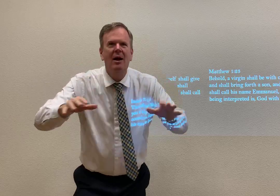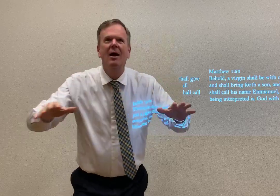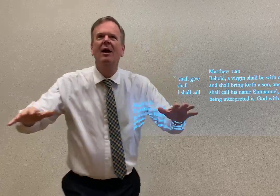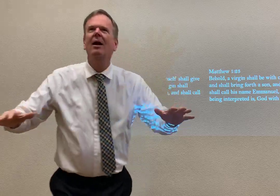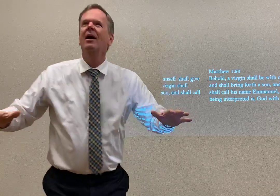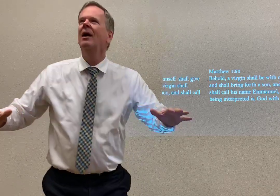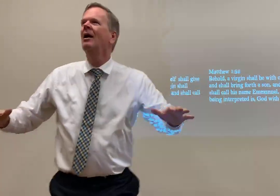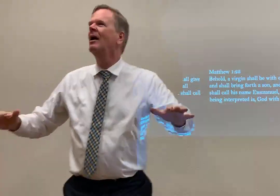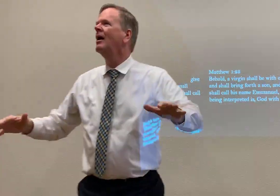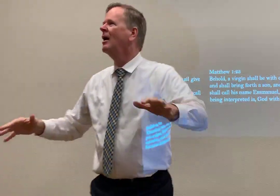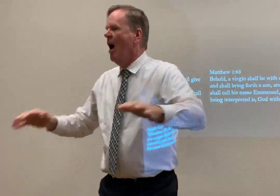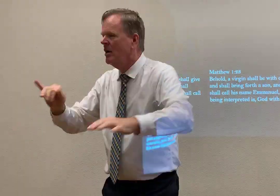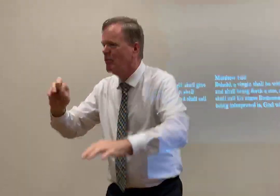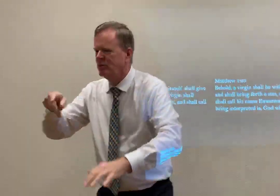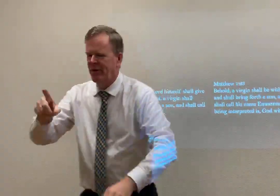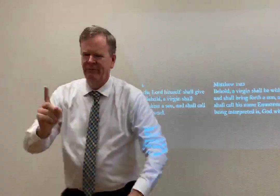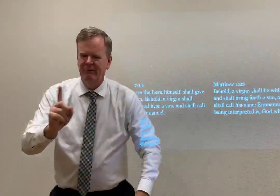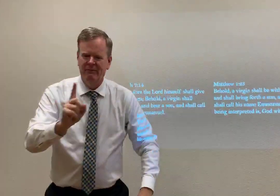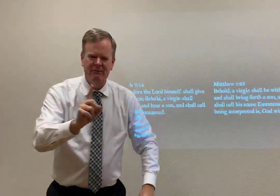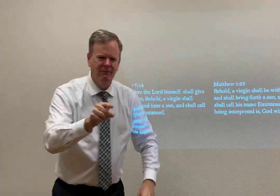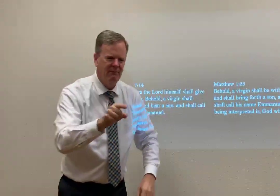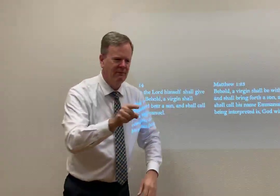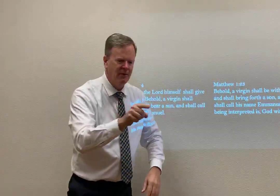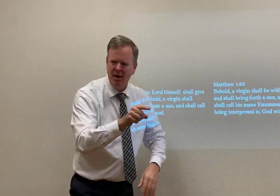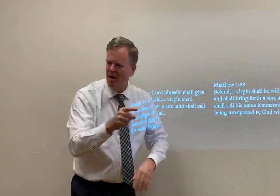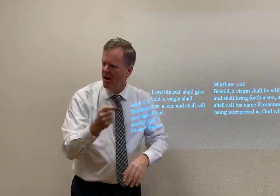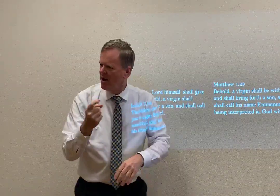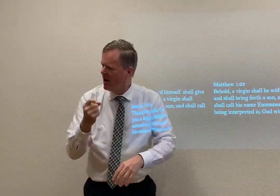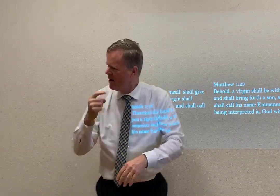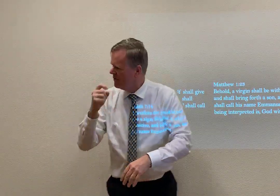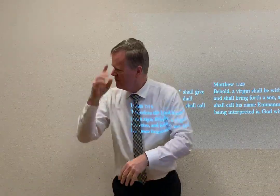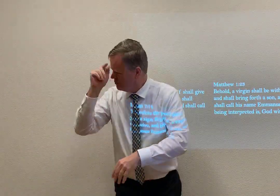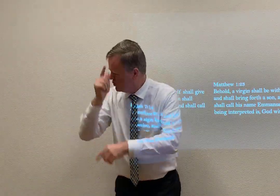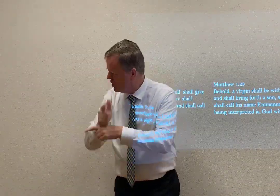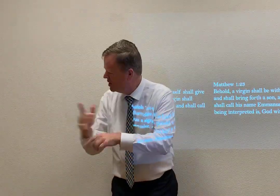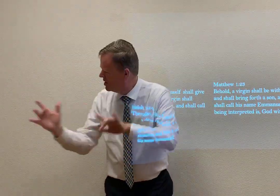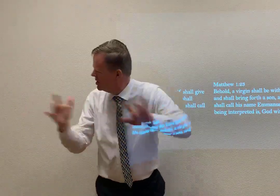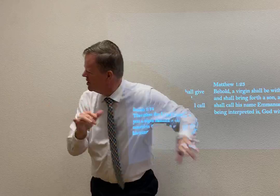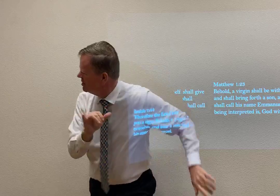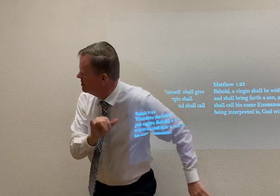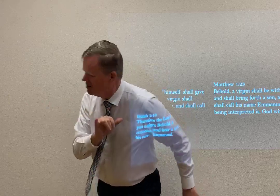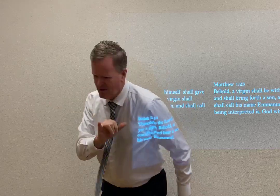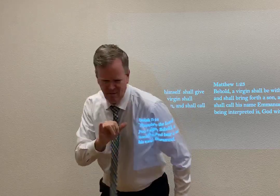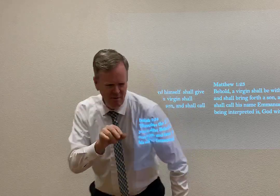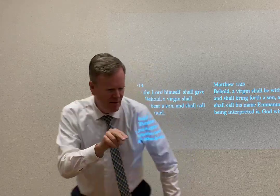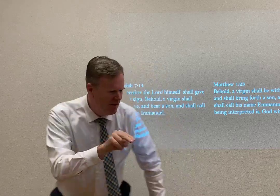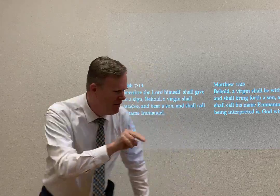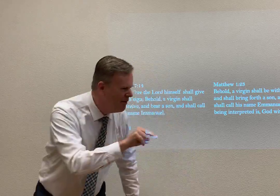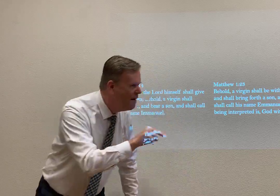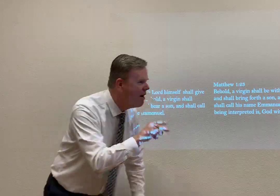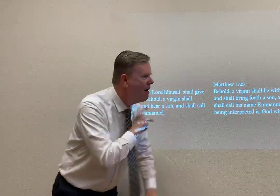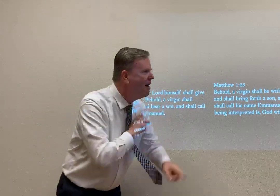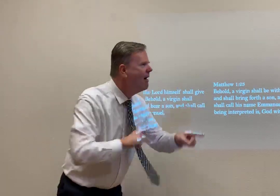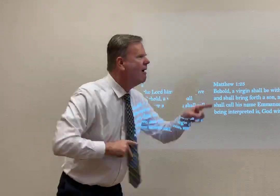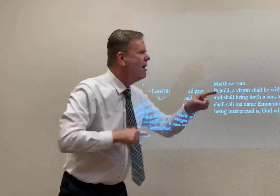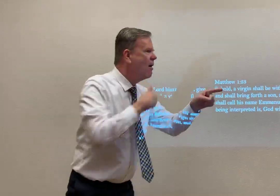over time, you'll just get drawn in. And you start understanding the stories in a new light. And you start hearing, oh, wow, Joseph and his brothers hated